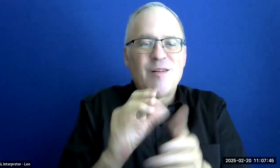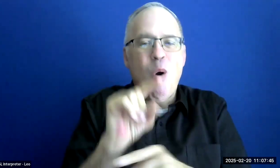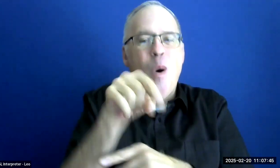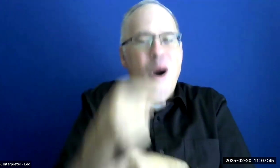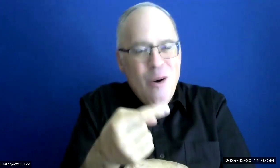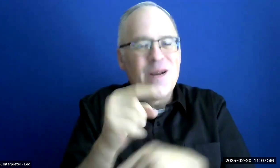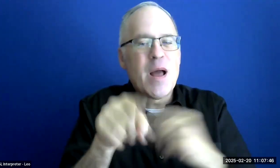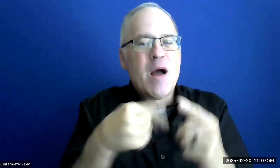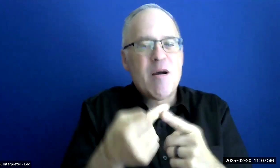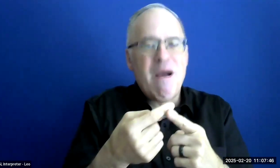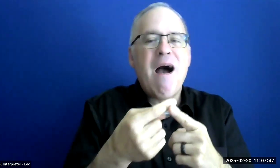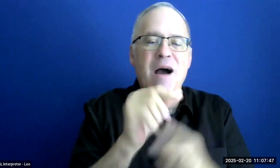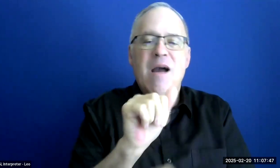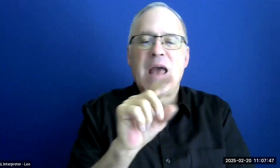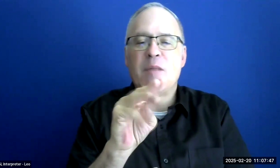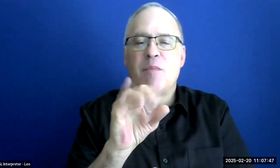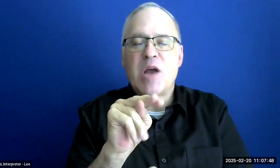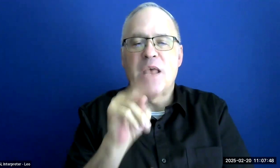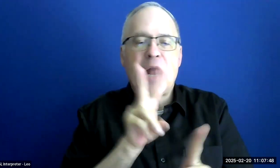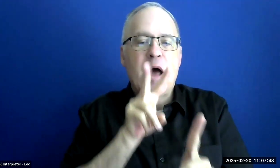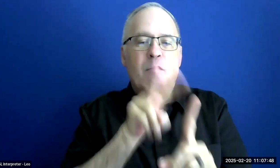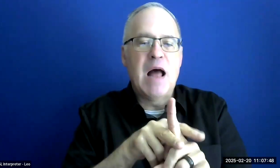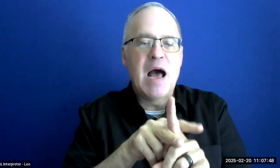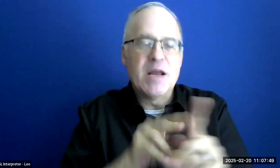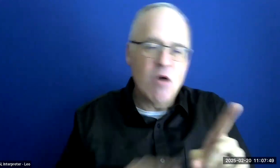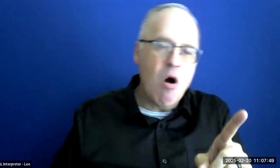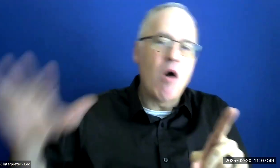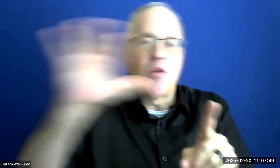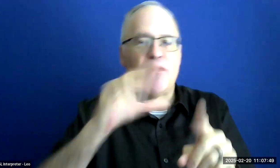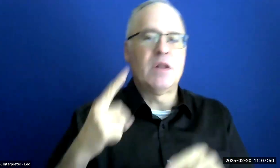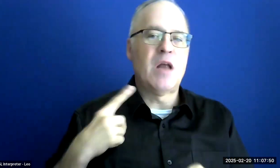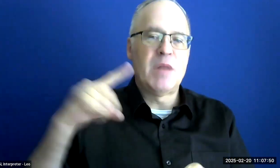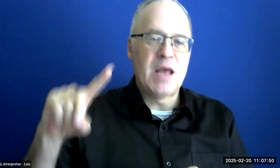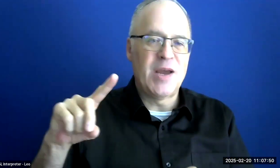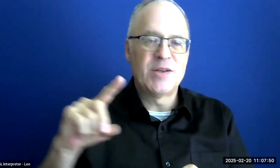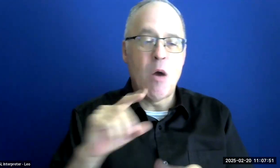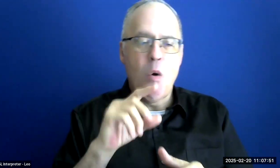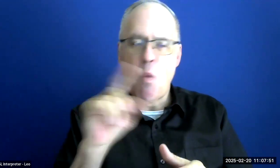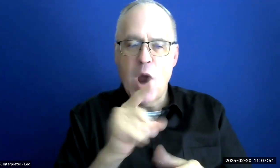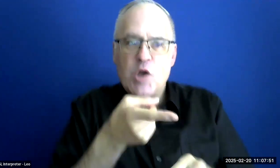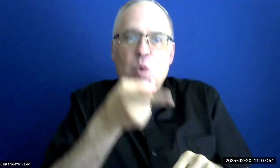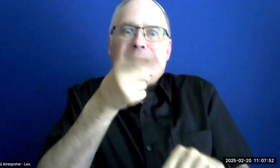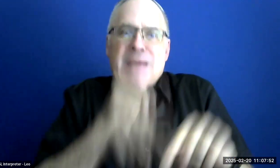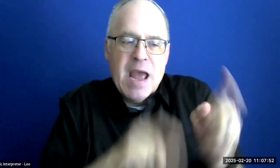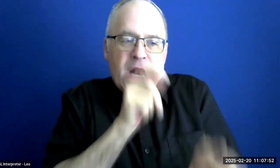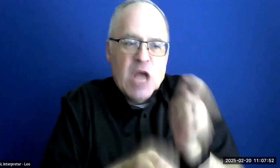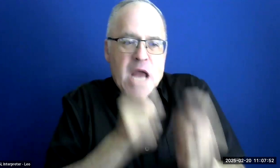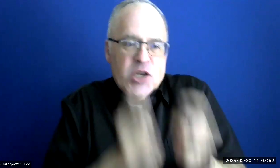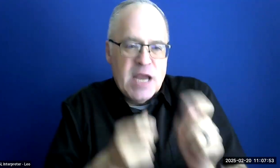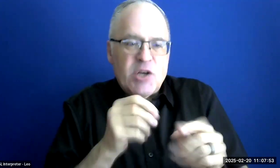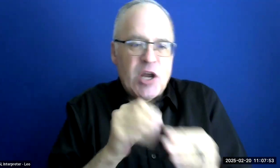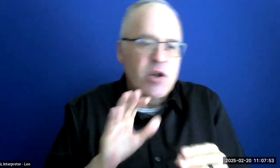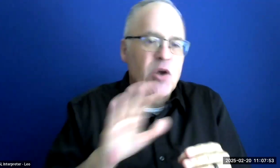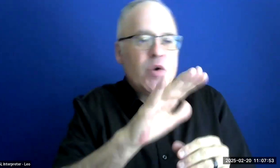about administration that apply worldwide. That is, the parts that are non-adaptable in different regions of the world.